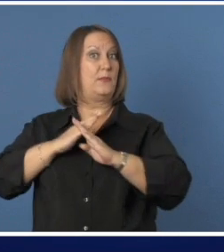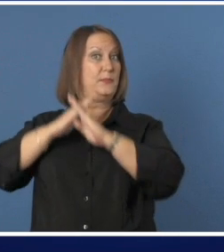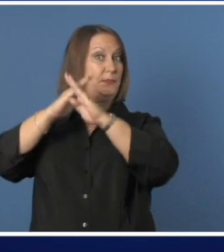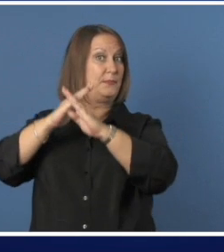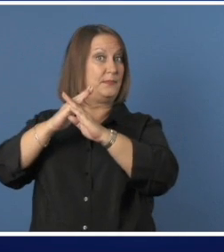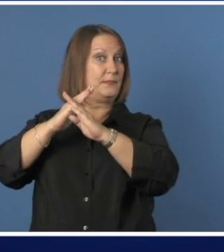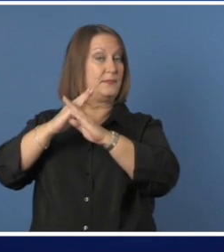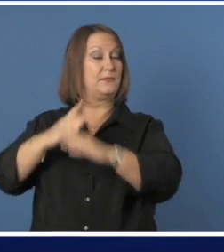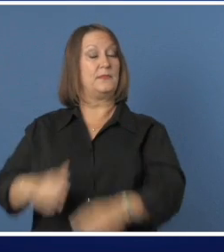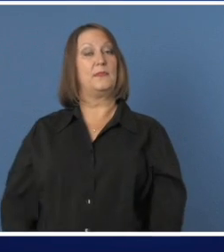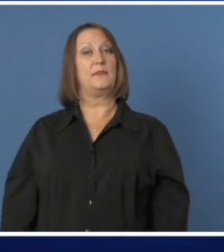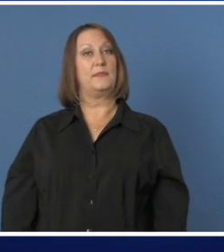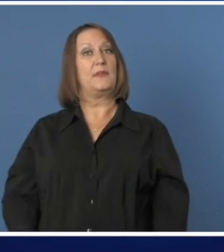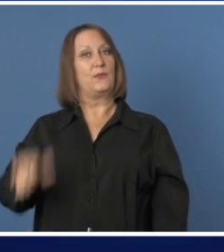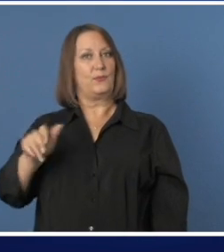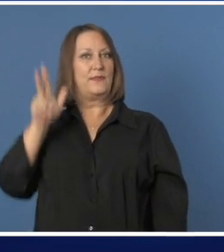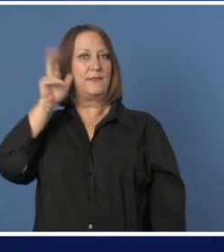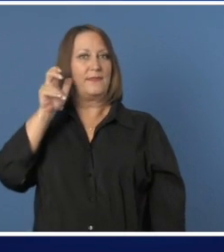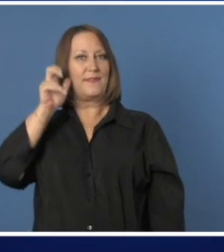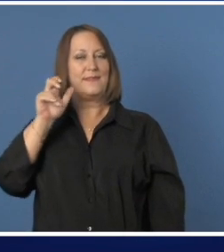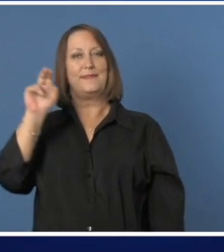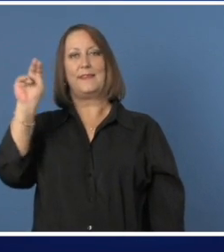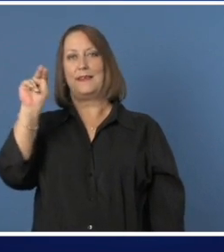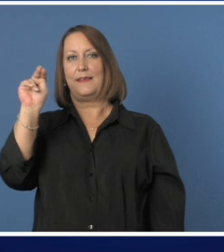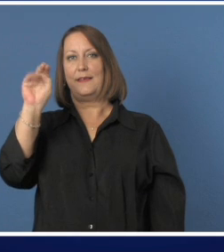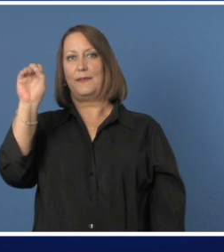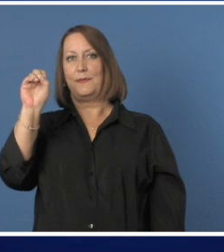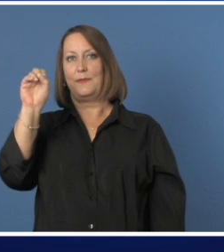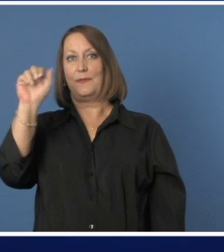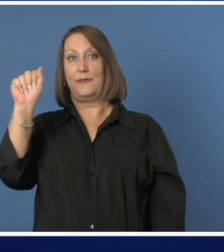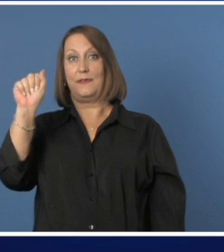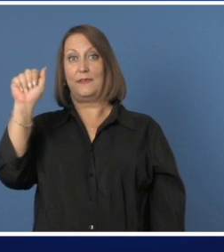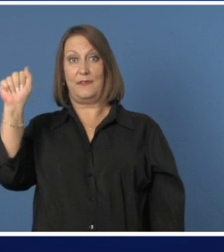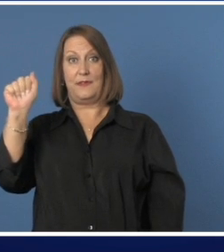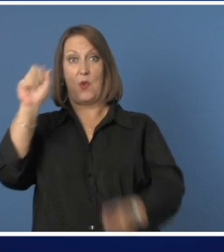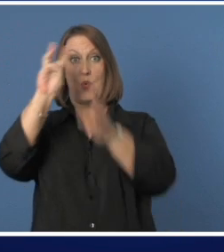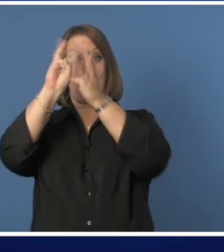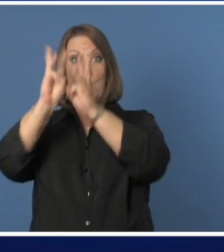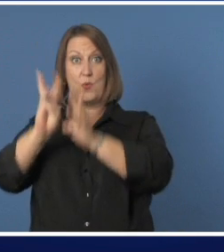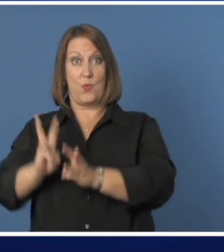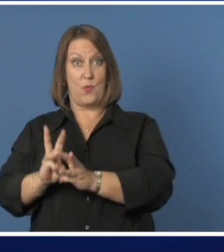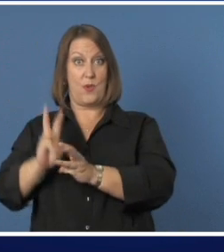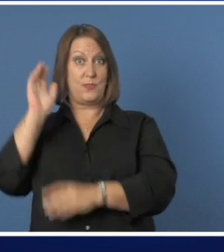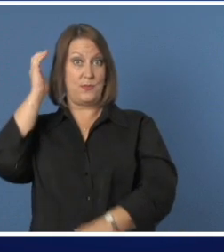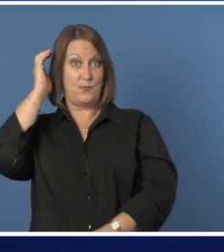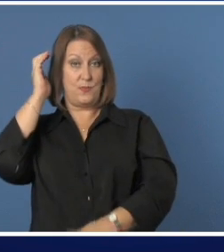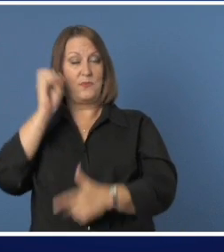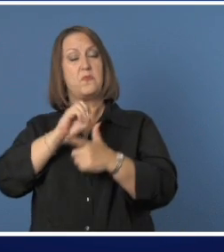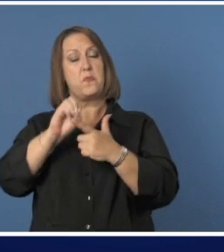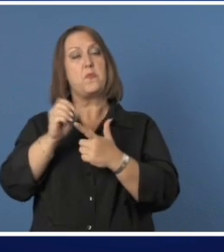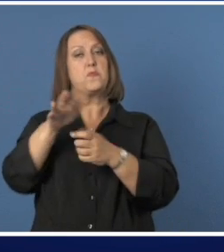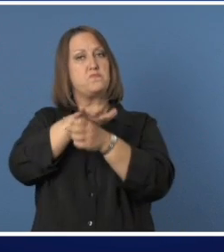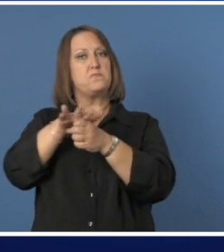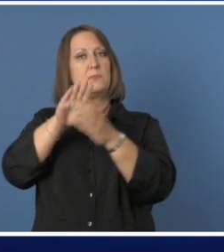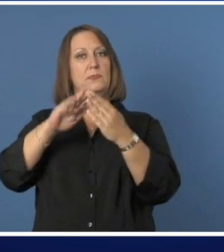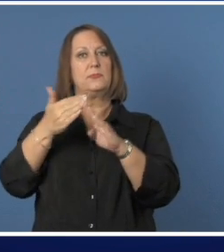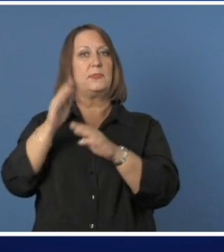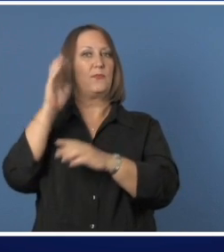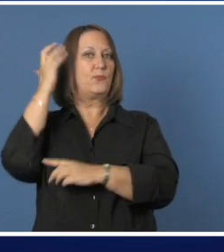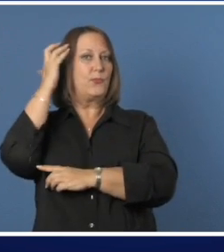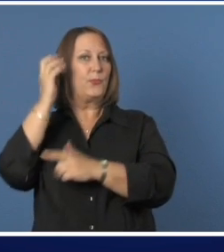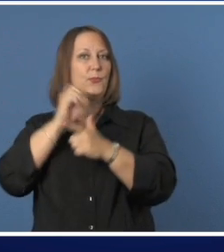be alert to changing weather conditions listen to NOAA weather radio